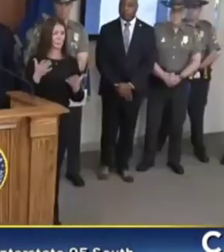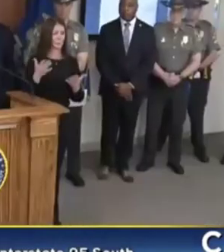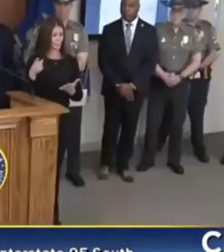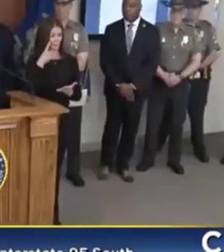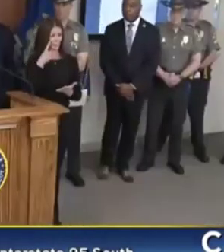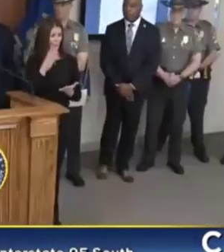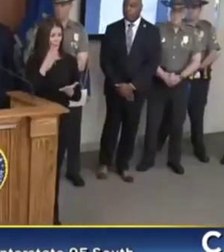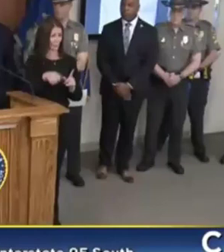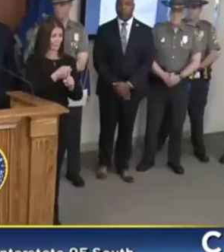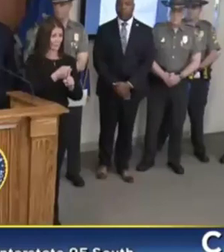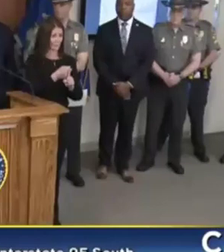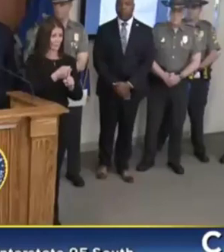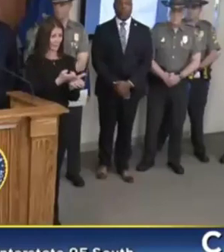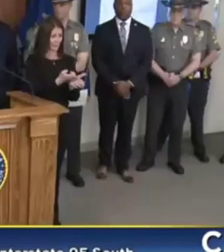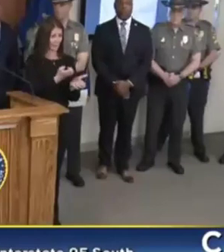have?